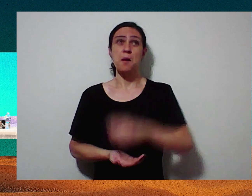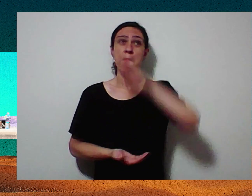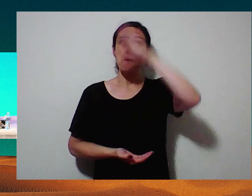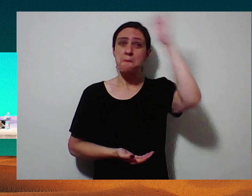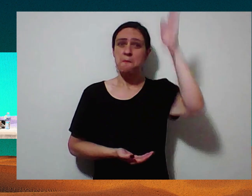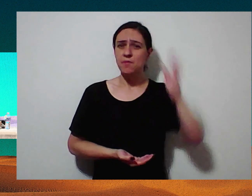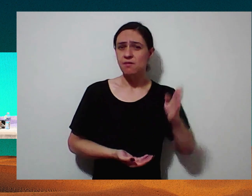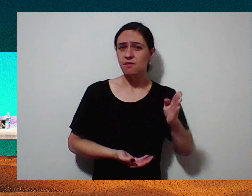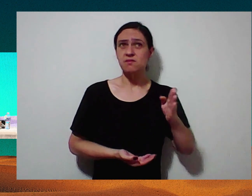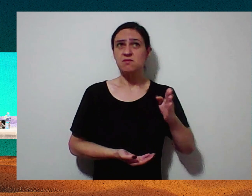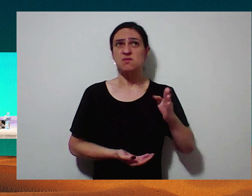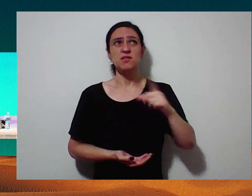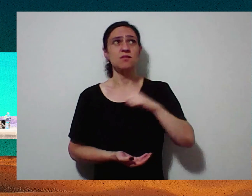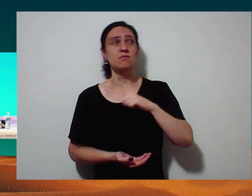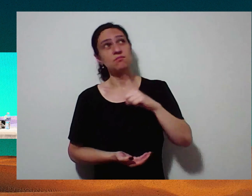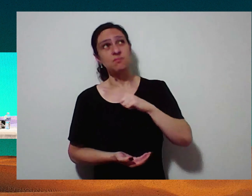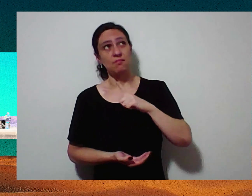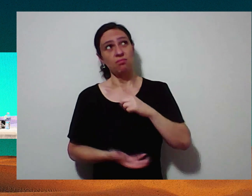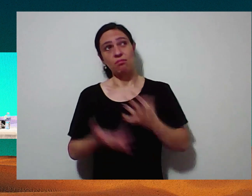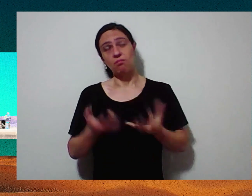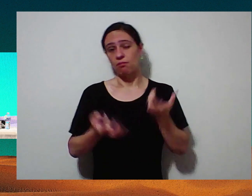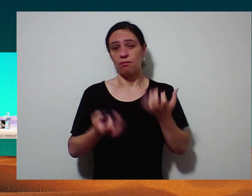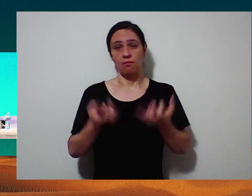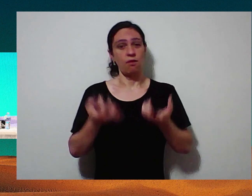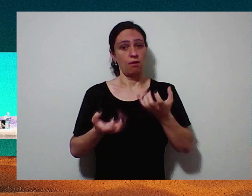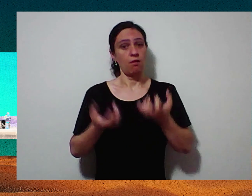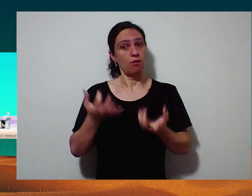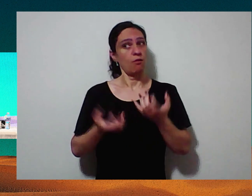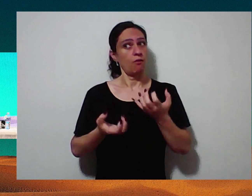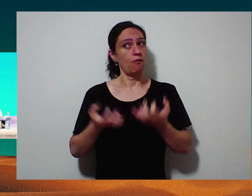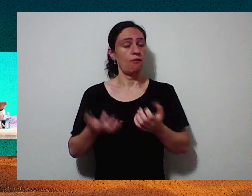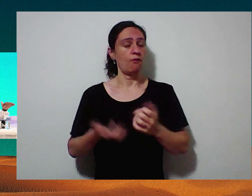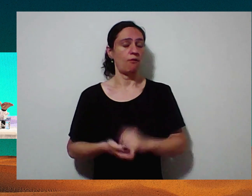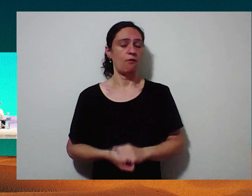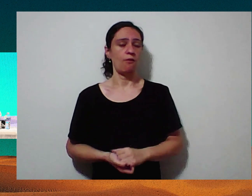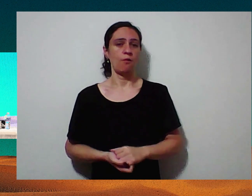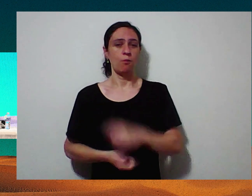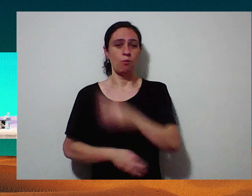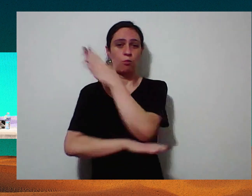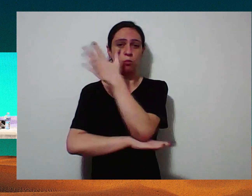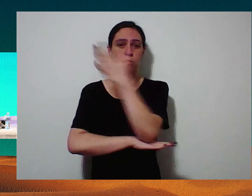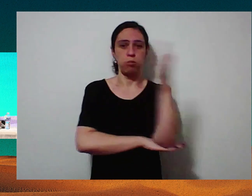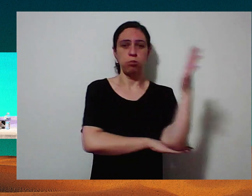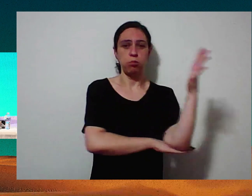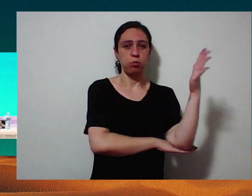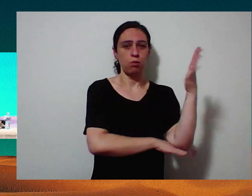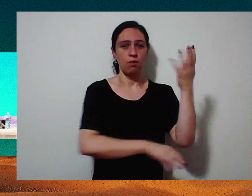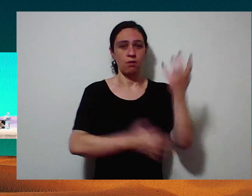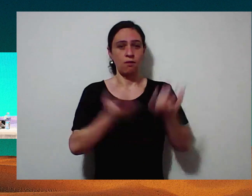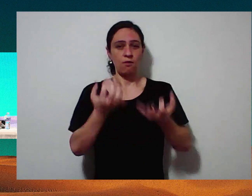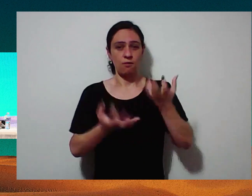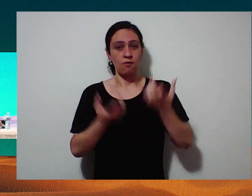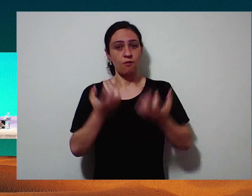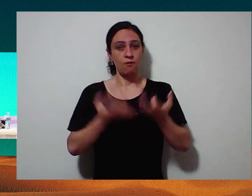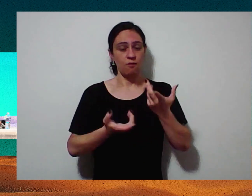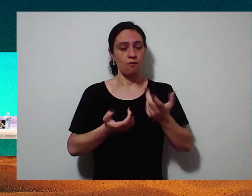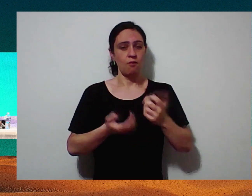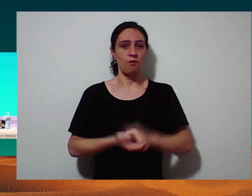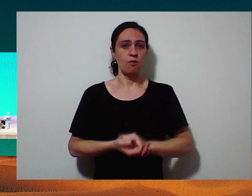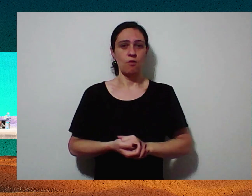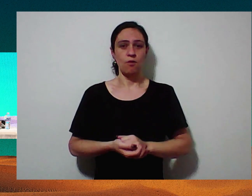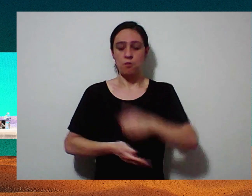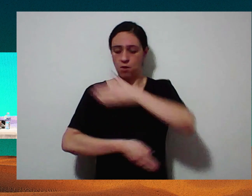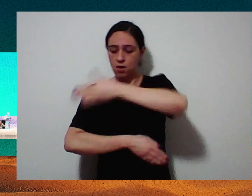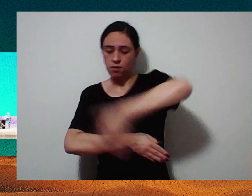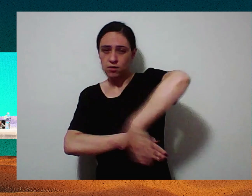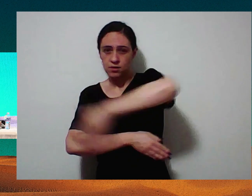queimadas, não é isso? Sometimes in Brazil we see like places on fire. Não, você vai na estrada, de repente o fogo,